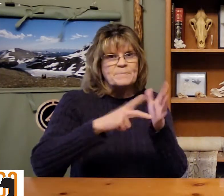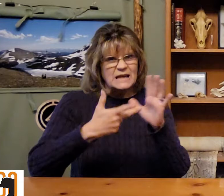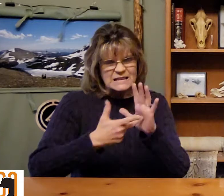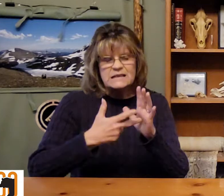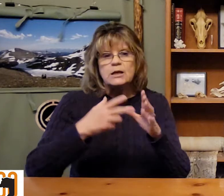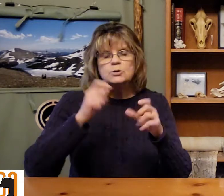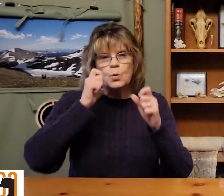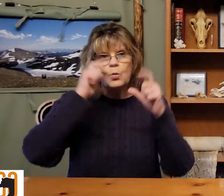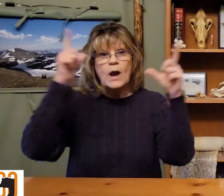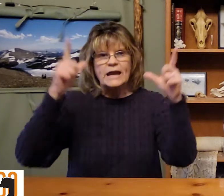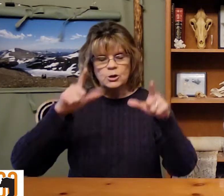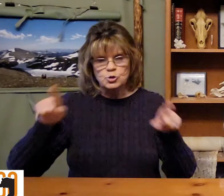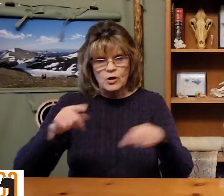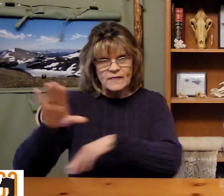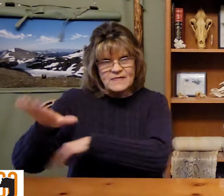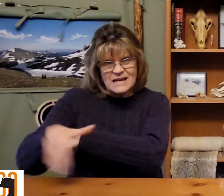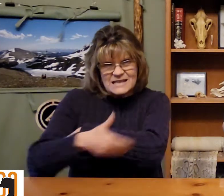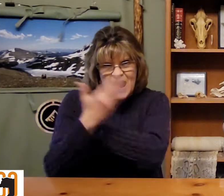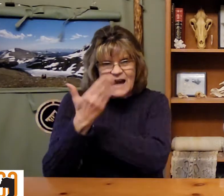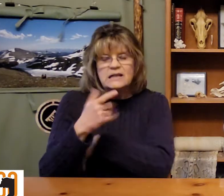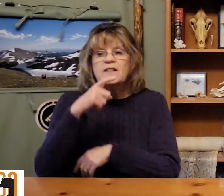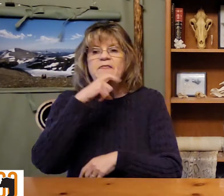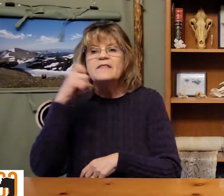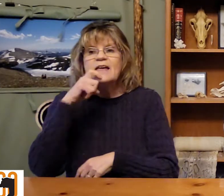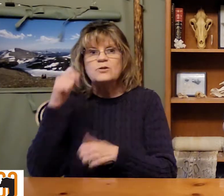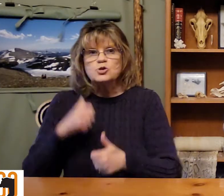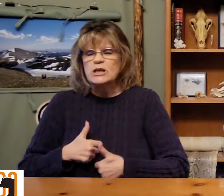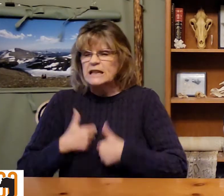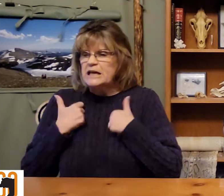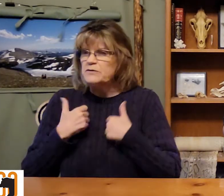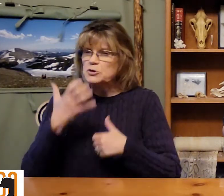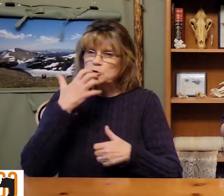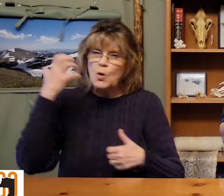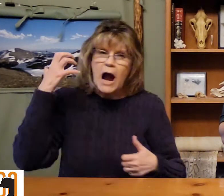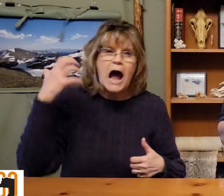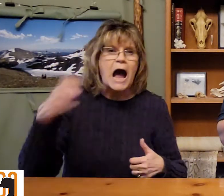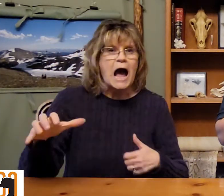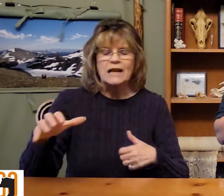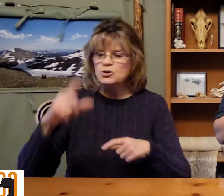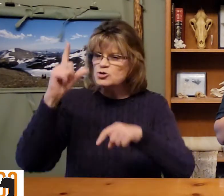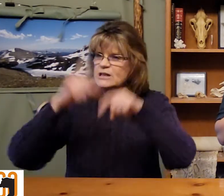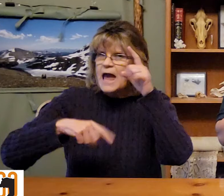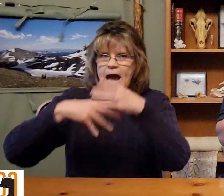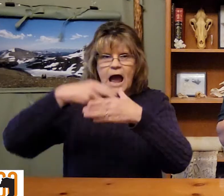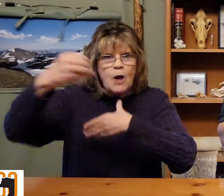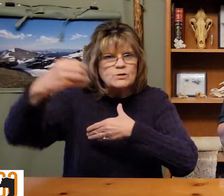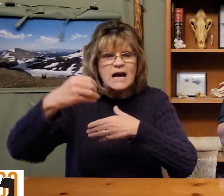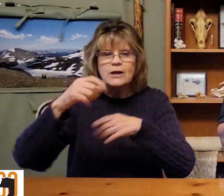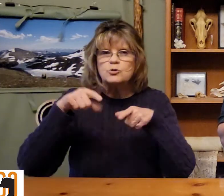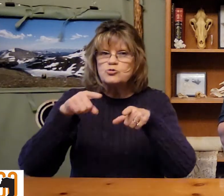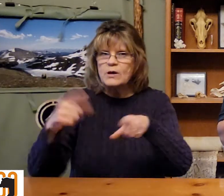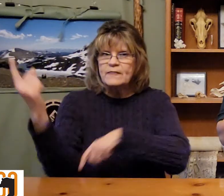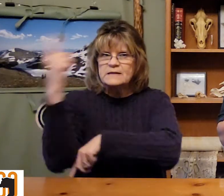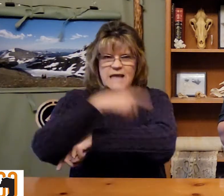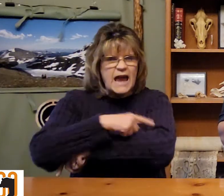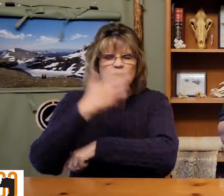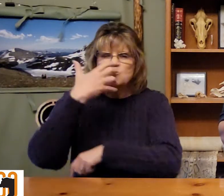night, because the deserts that she lives in are way too hot for her to come out during most days.